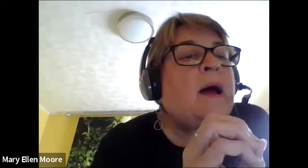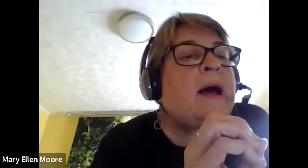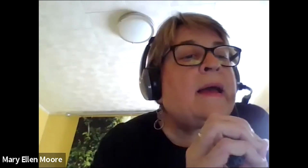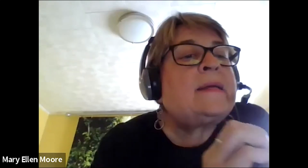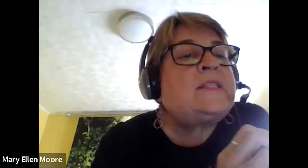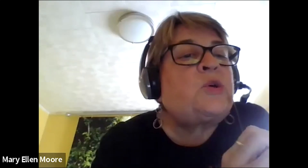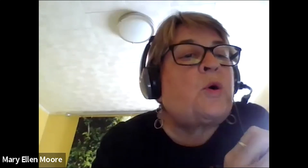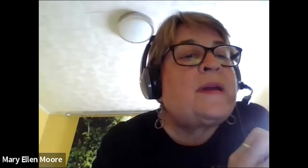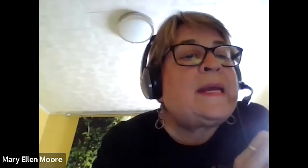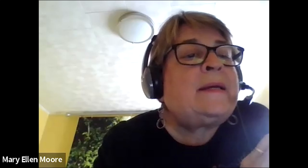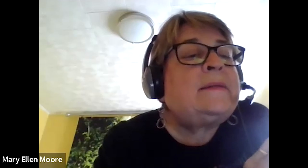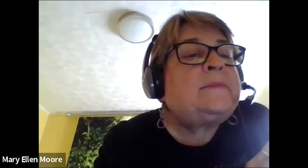I? Is it Tori?